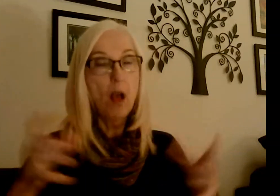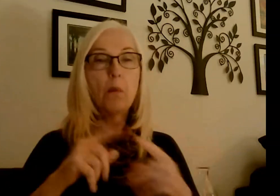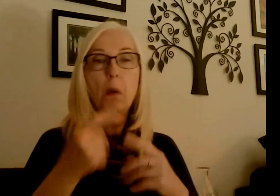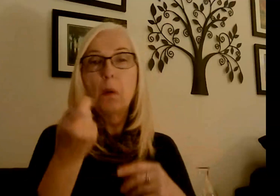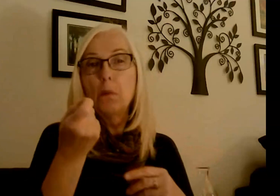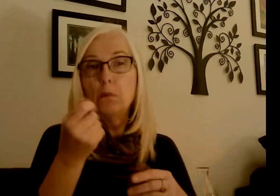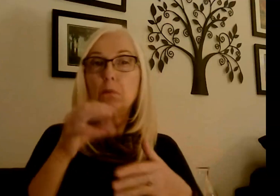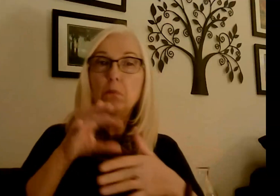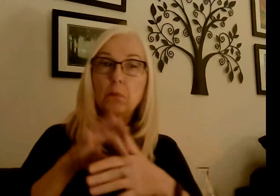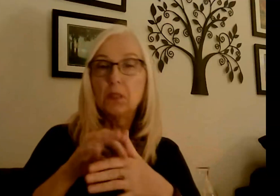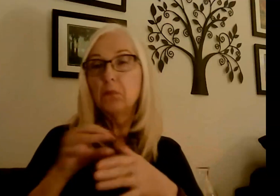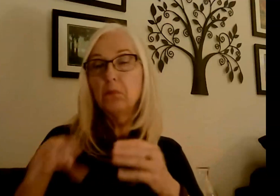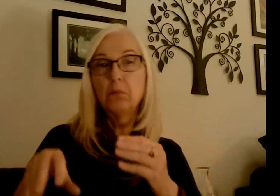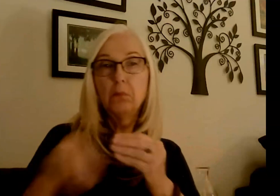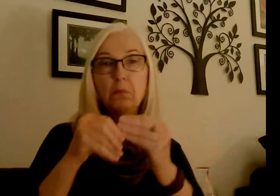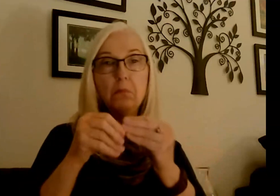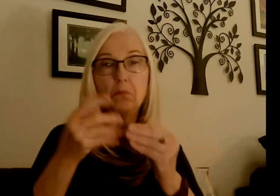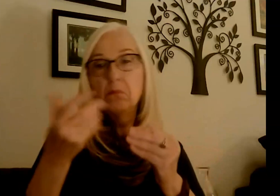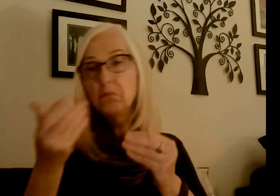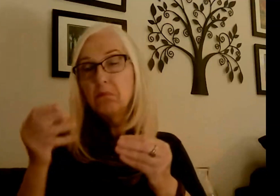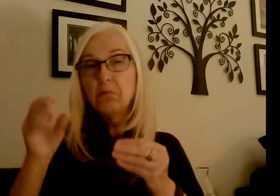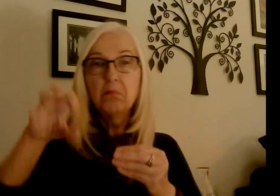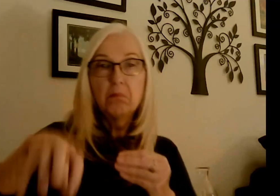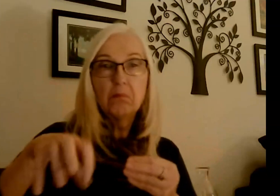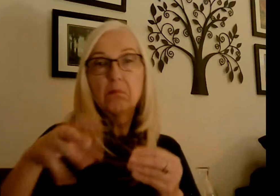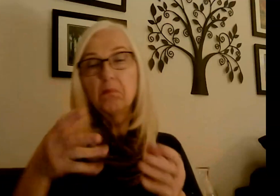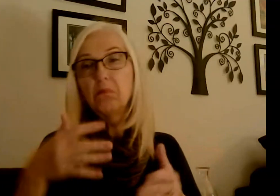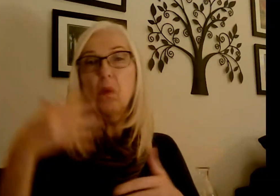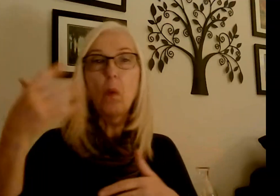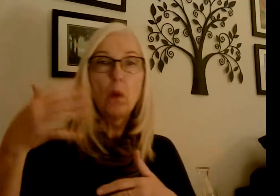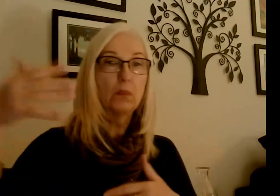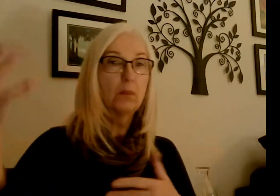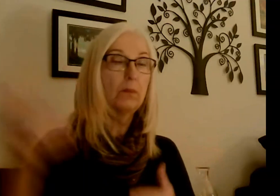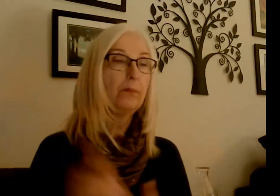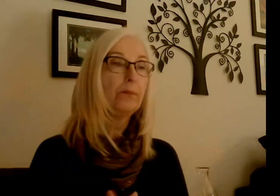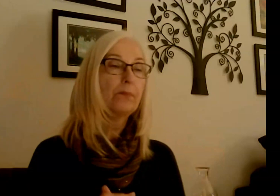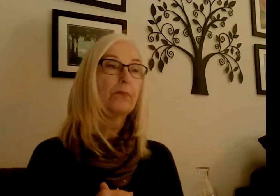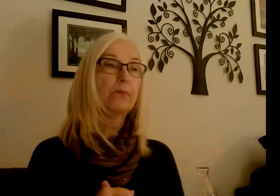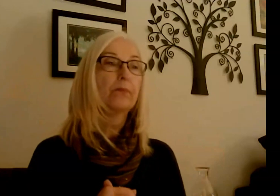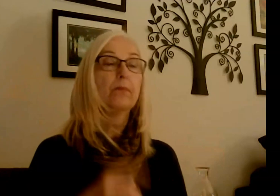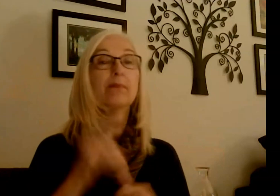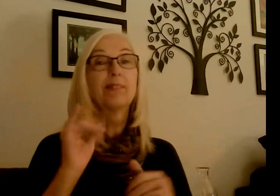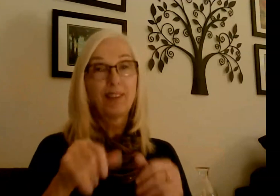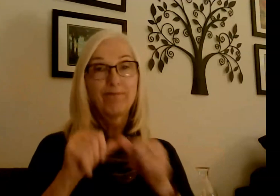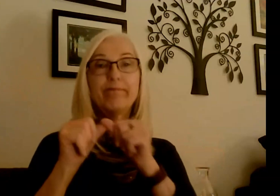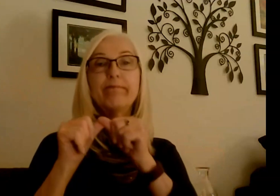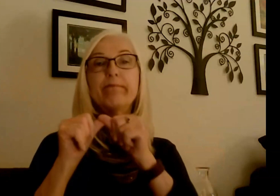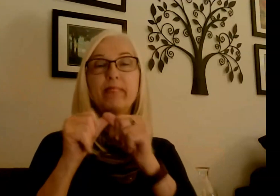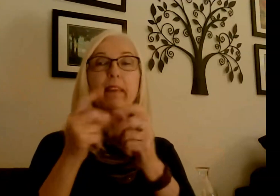there's a lot of different fruits and vegetables that we could eat, so we did add that to the mix a little bit, but we did start to eat some